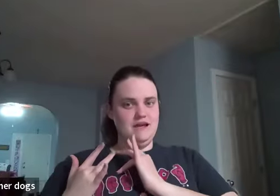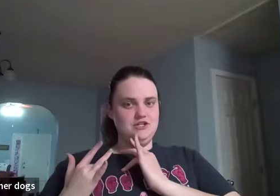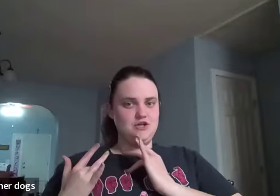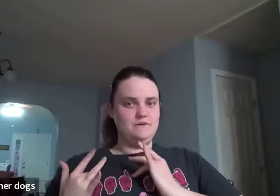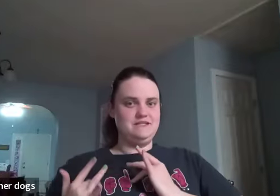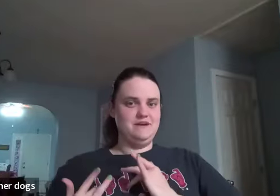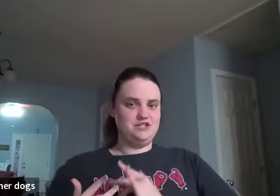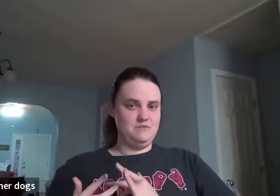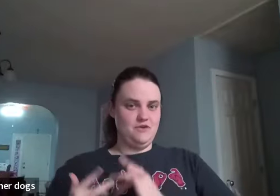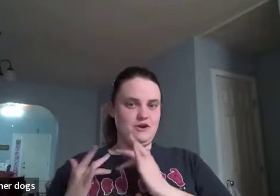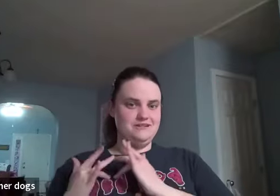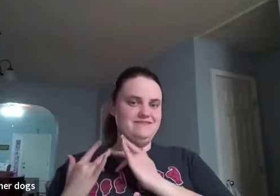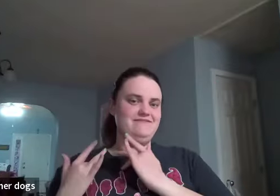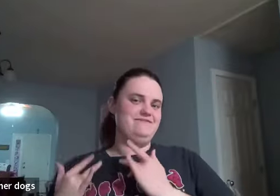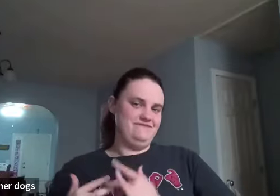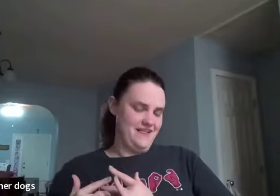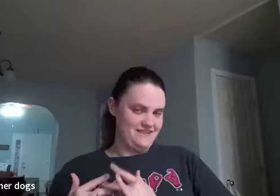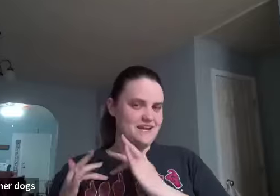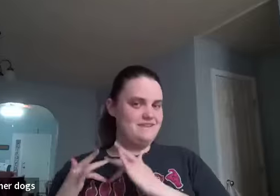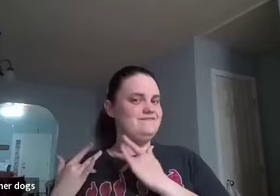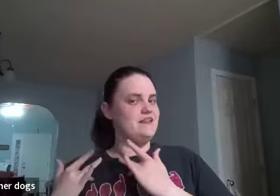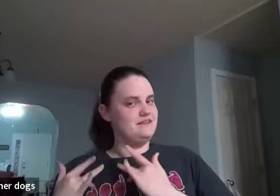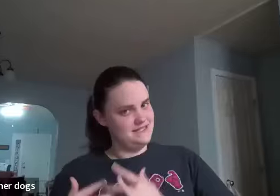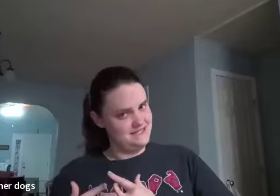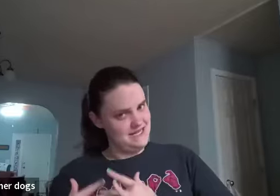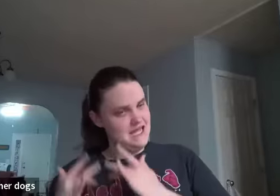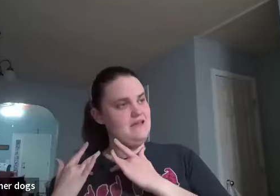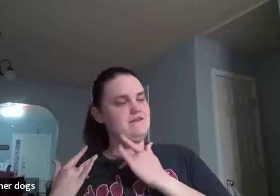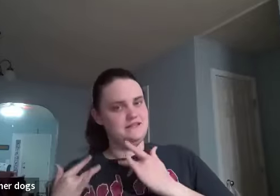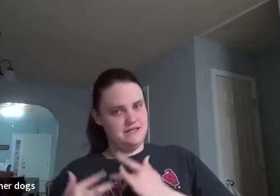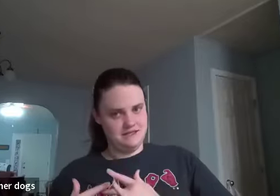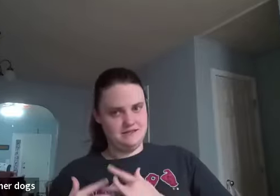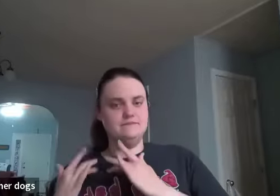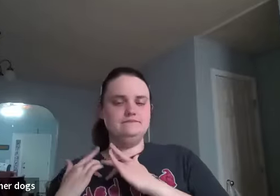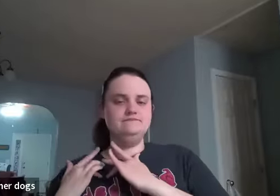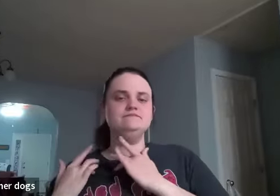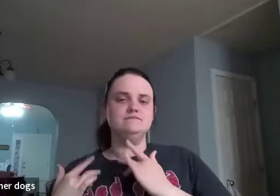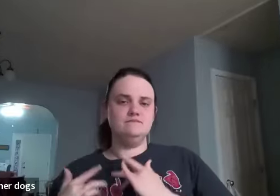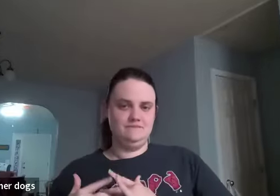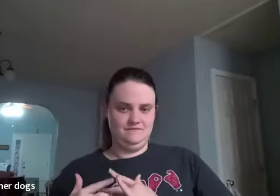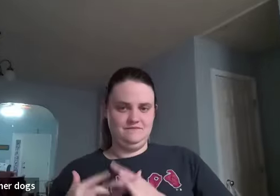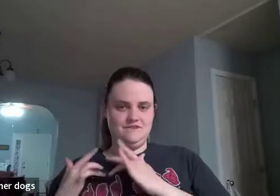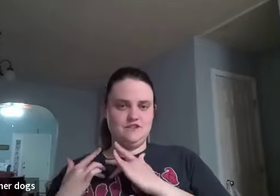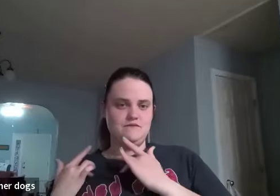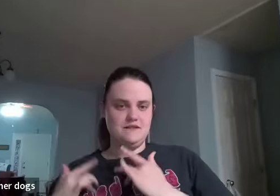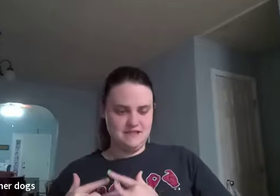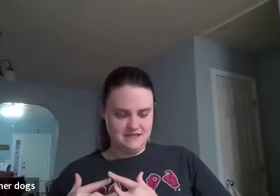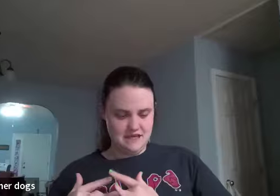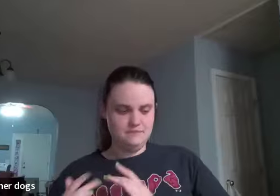and you're going to make the shape of a heart. Valentine's Day, Valentine's. So Valentine's